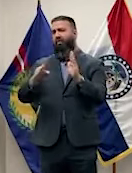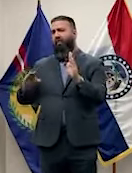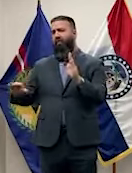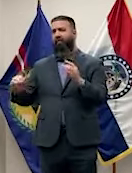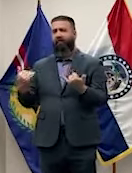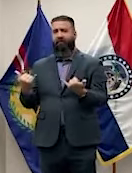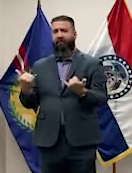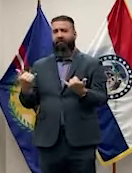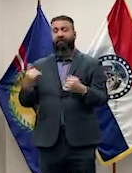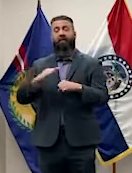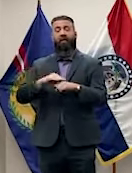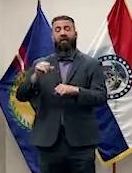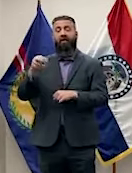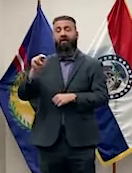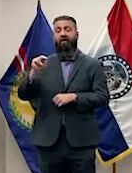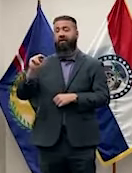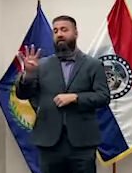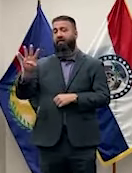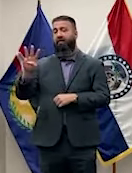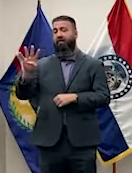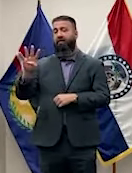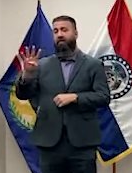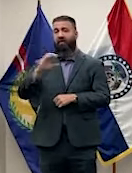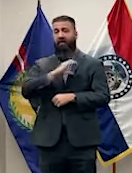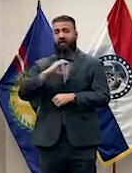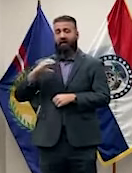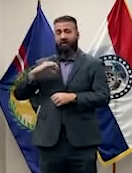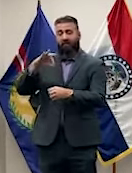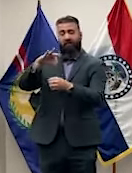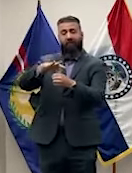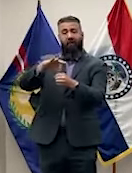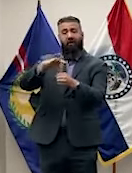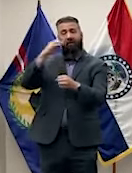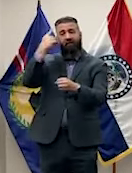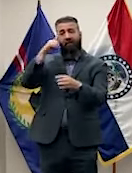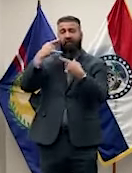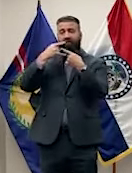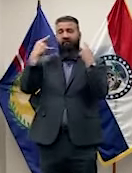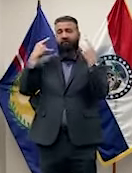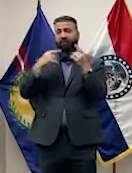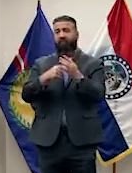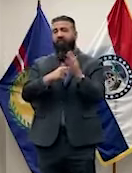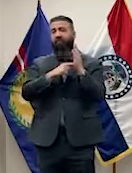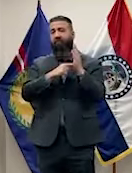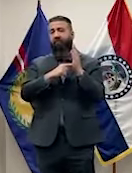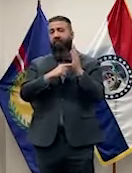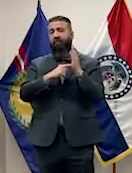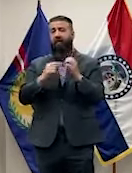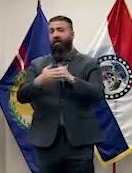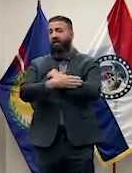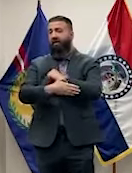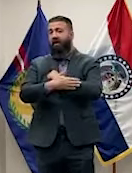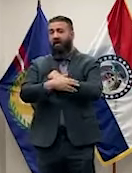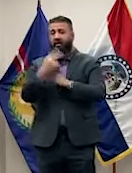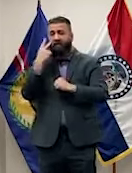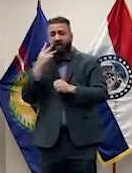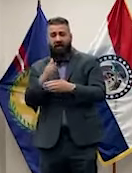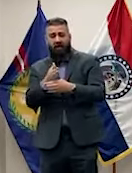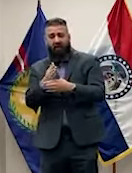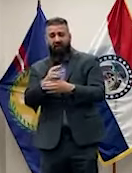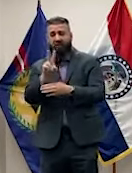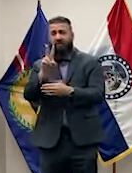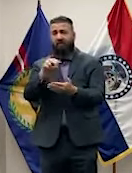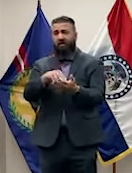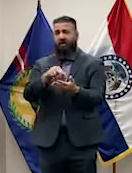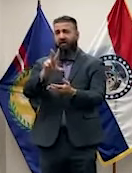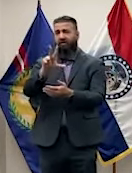On January 4th, the day the council voted for the mask mandate, the county was seeing an average of 2,347